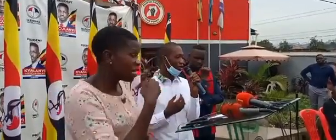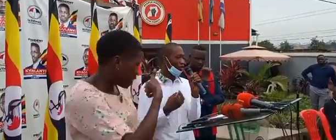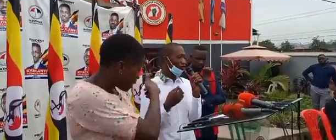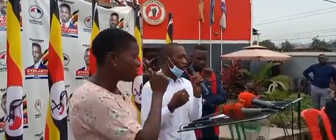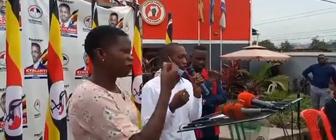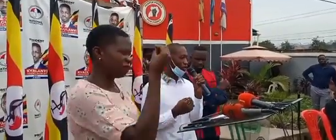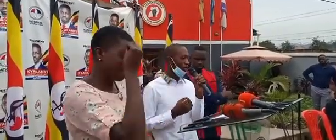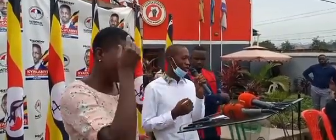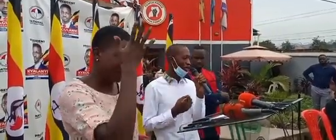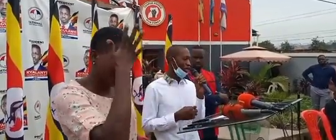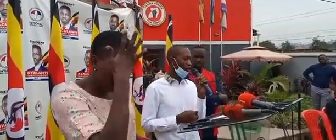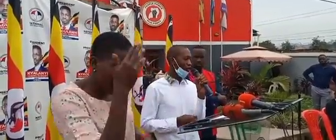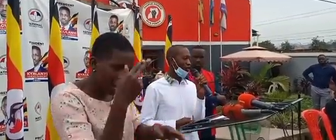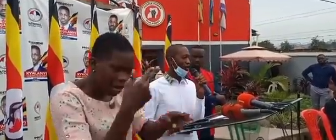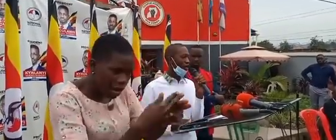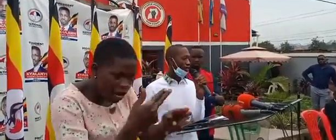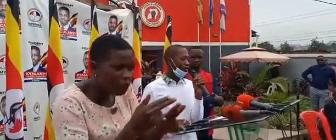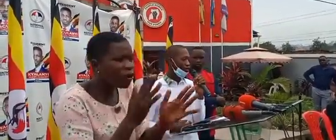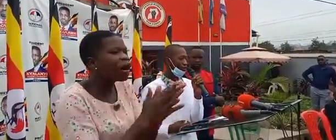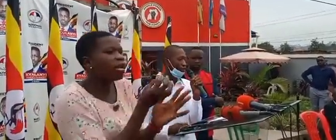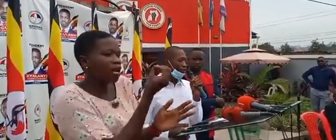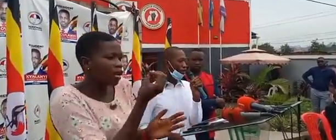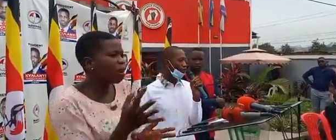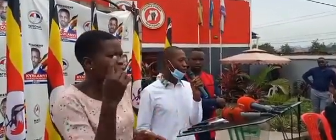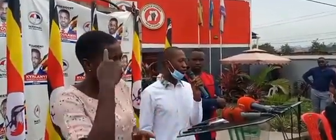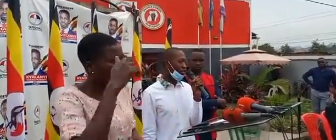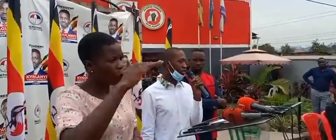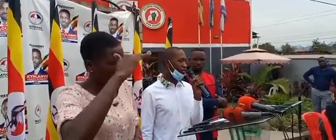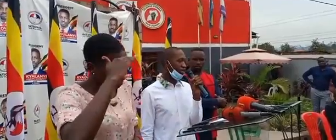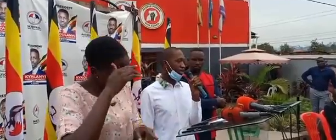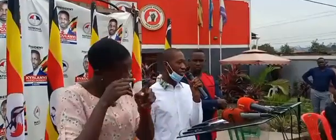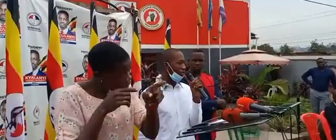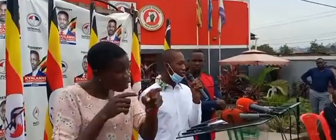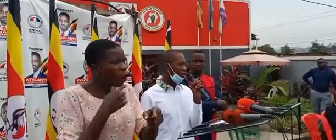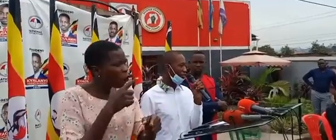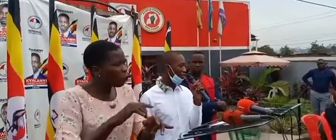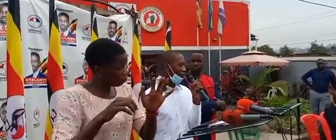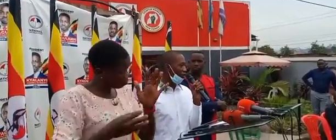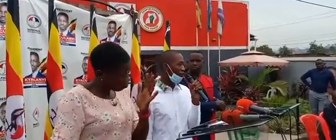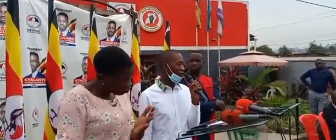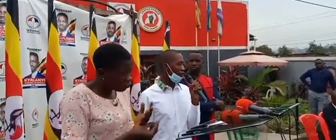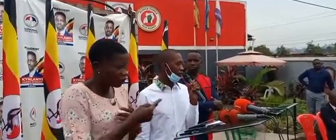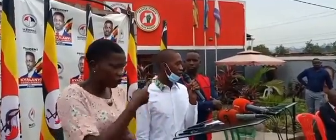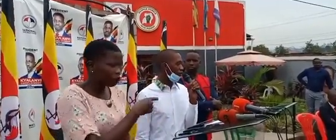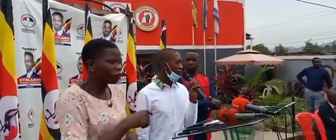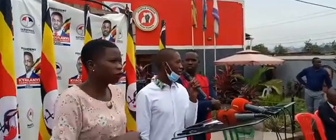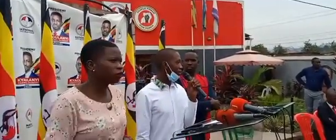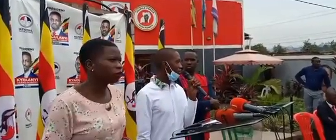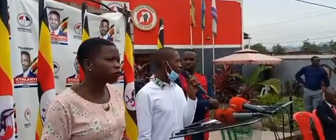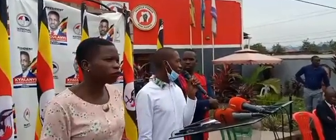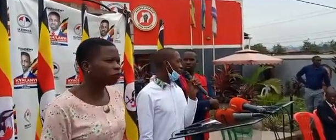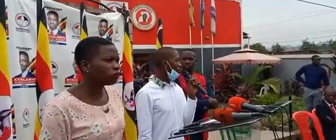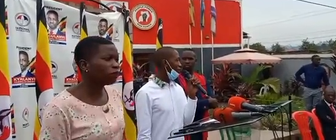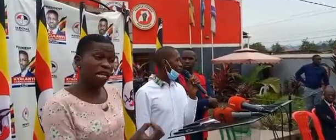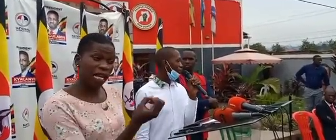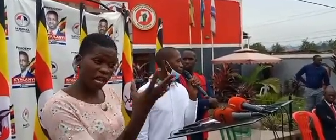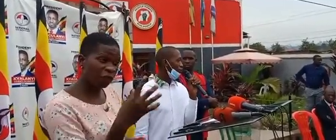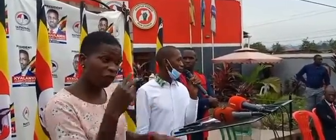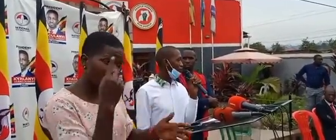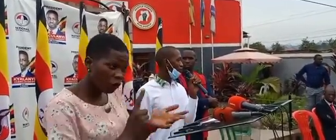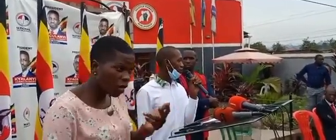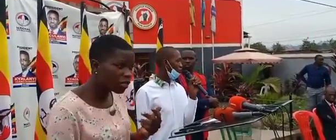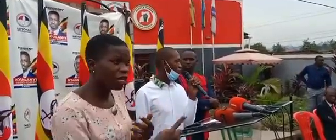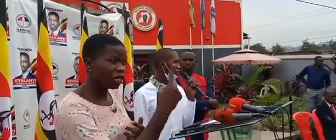nagezaako nasobola okukwata amanya gaabo abeeyisa obubi kuba si buli musirikale kitalya nti abadde yeyisa bubi enamba eri